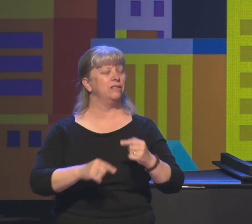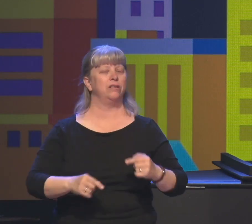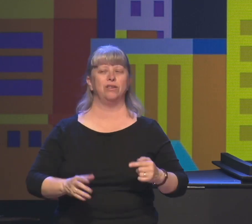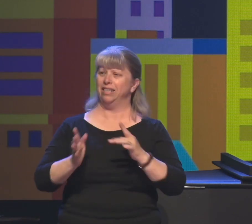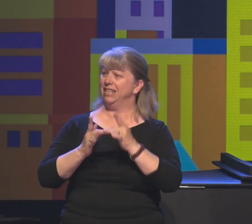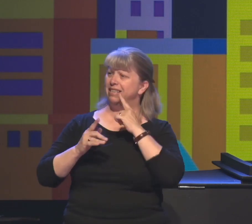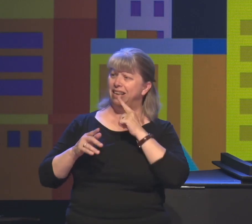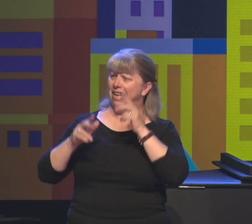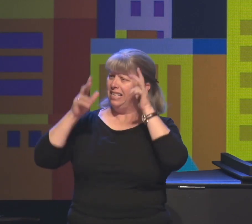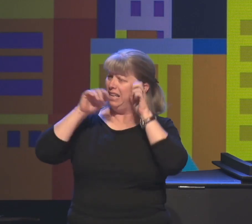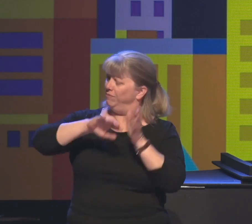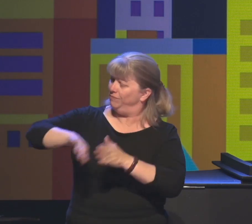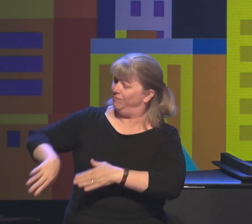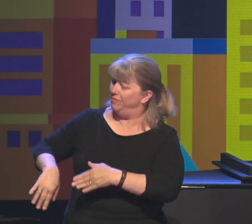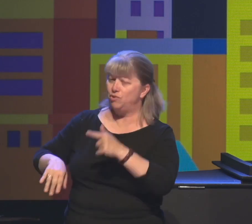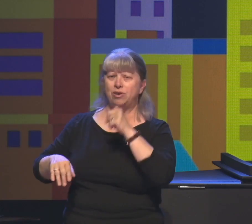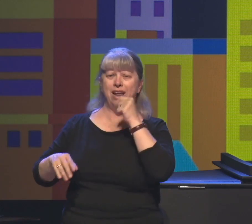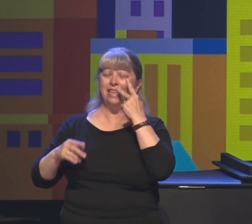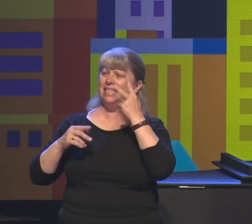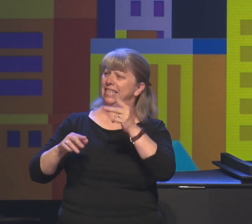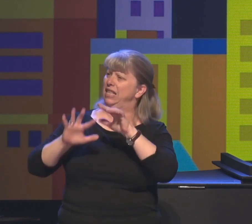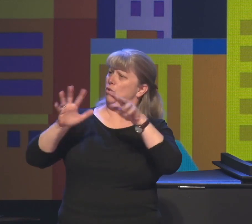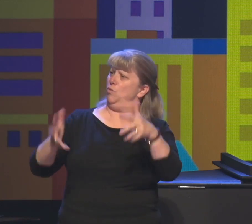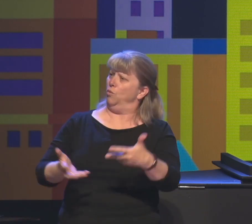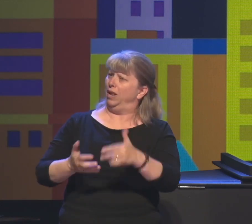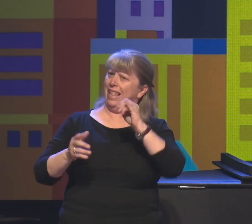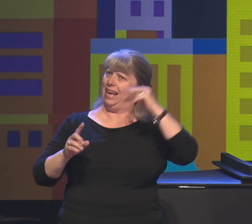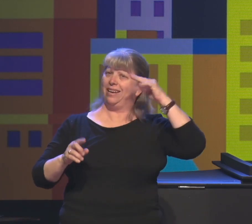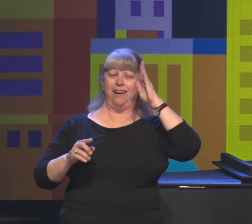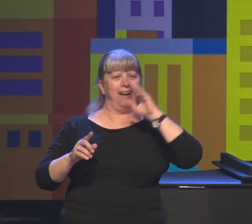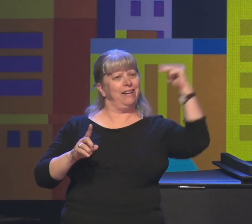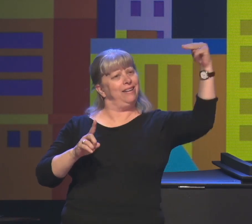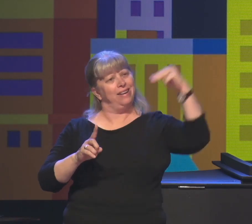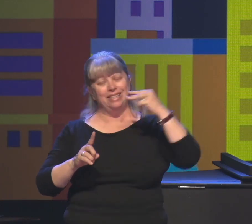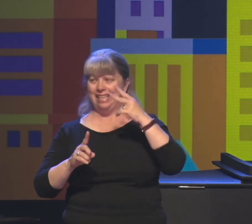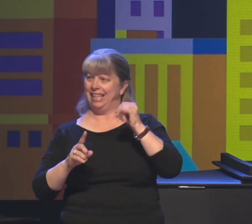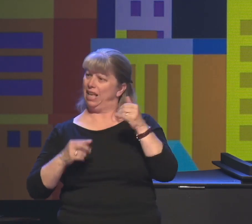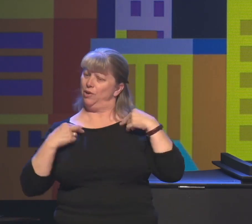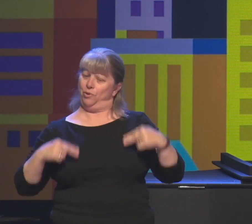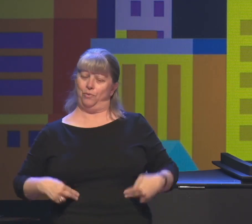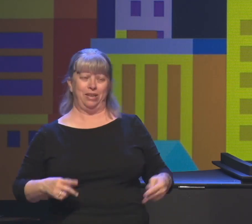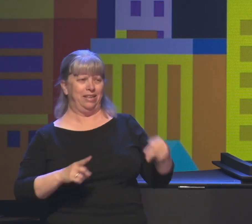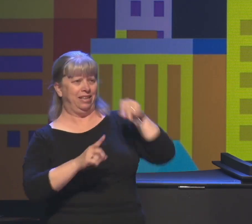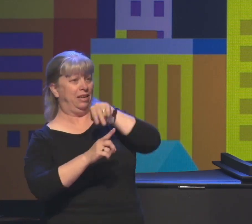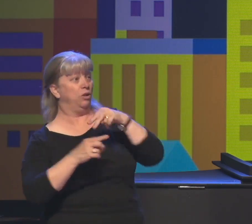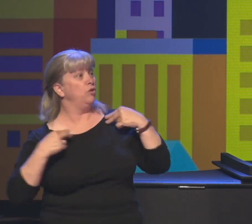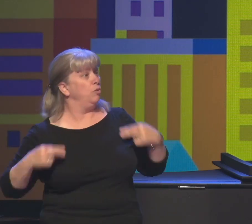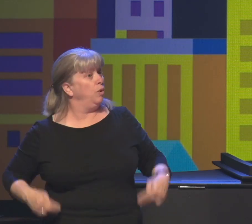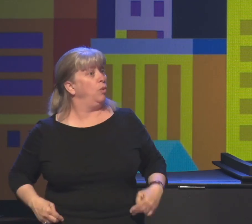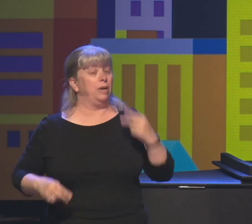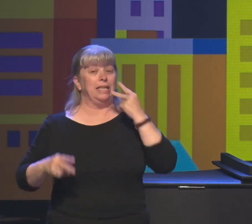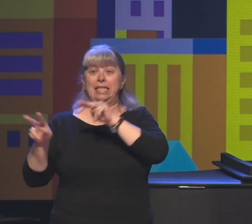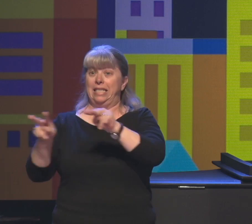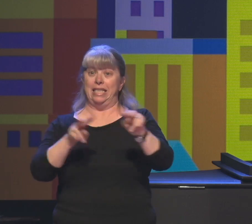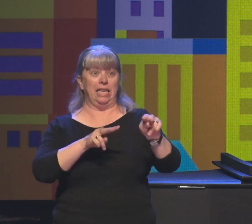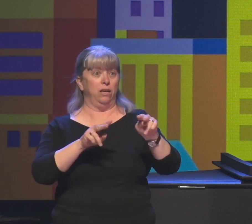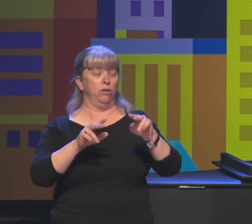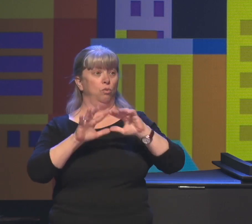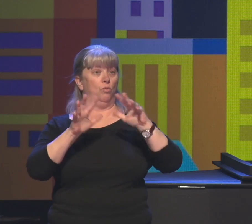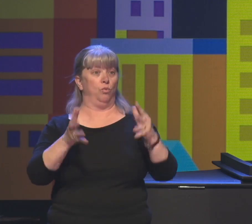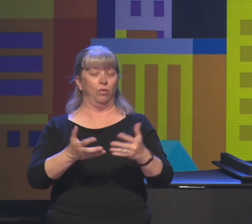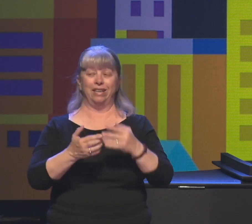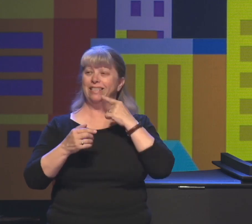Jesus says, Satan, get behind me. You're not seeing the world as God sees it. You're seeing it as human beings see it. And as human beings, we see the world through a set of lenses